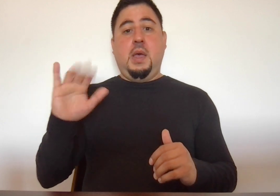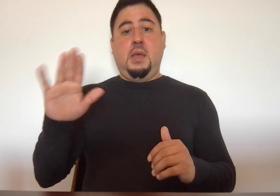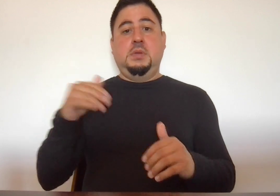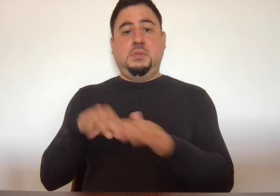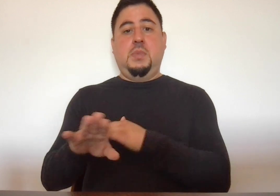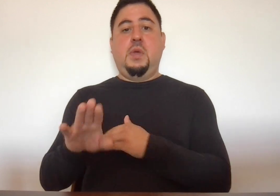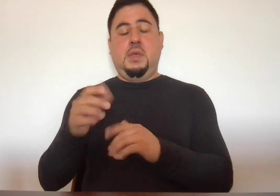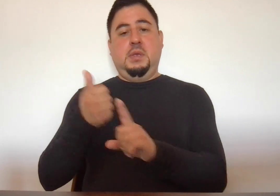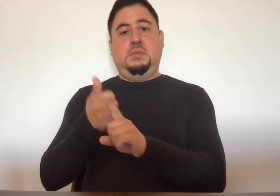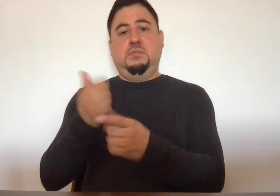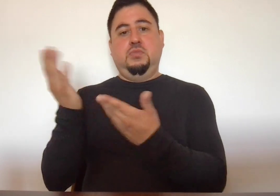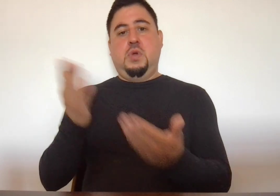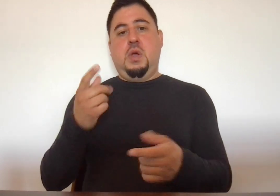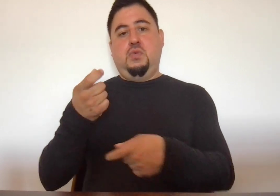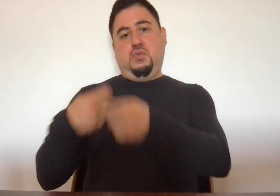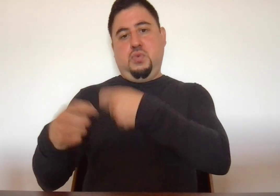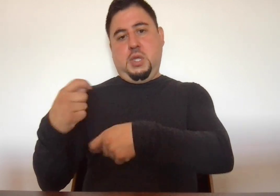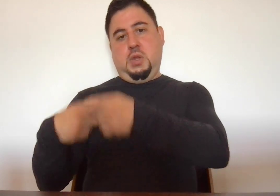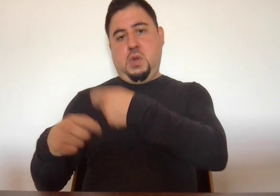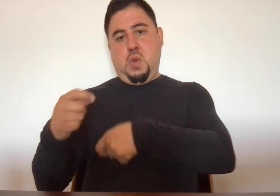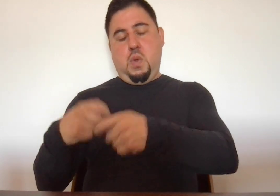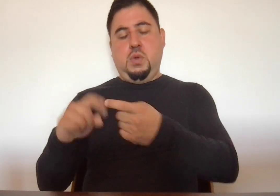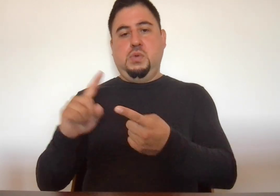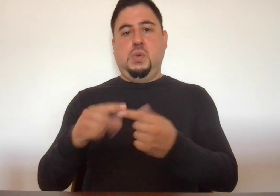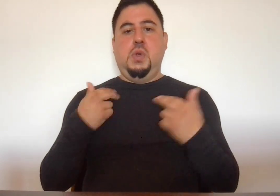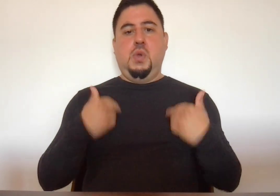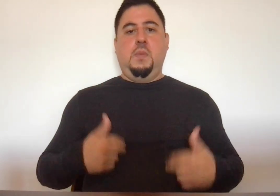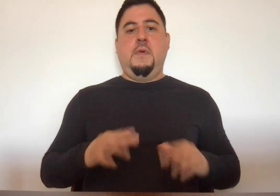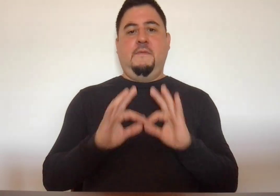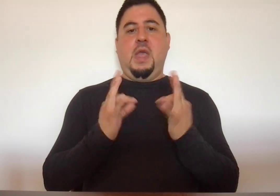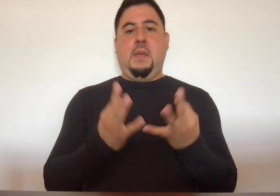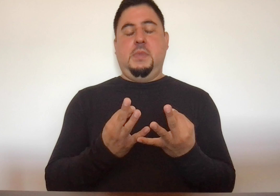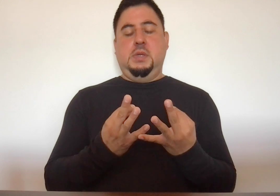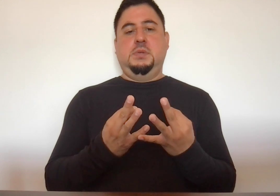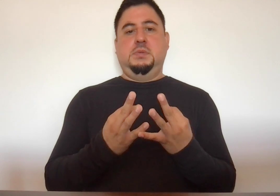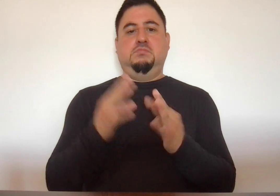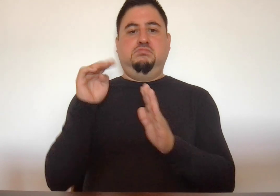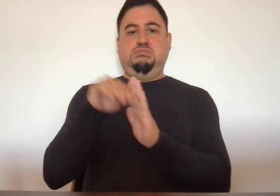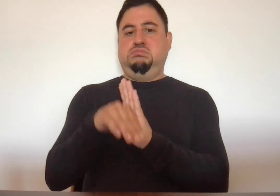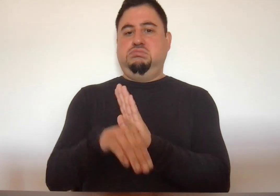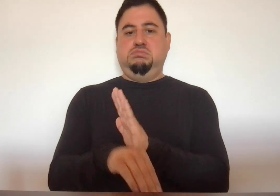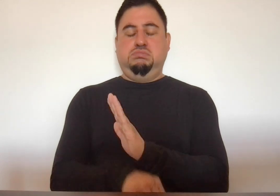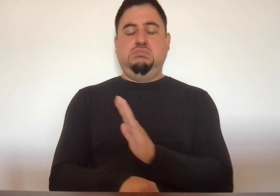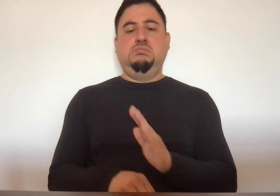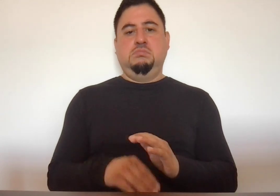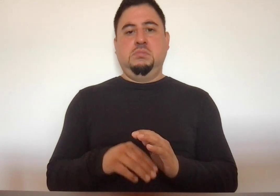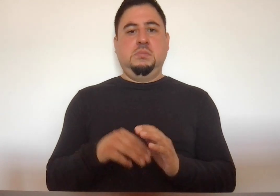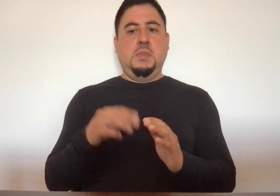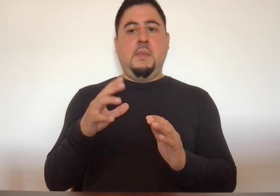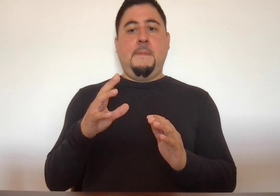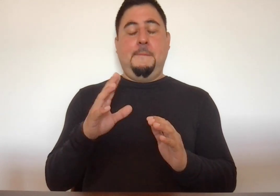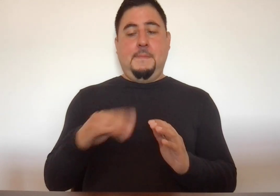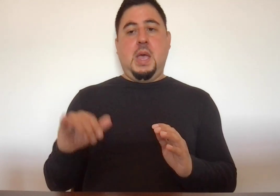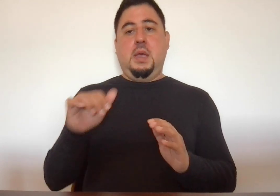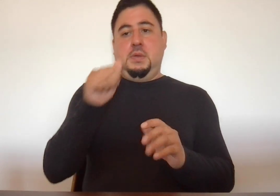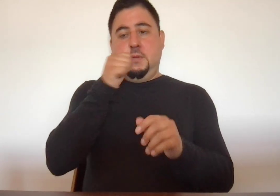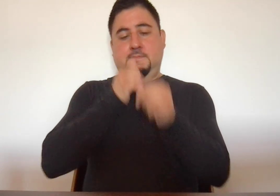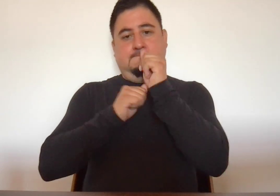he brought renewal to the human family's fallen state. And by his suffering he canceled out